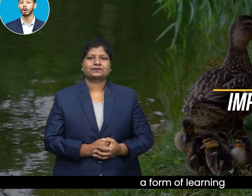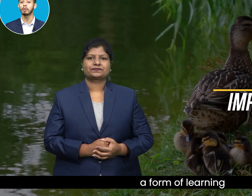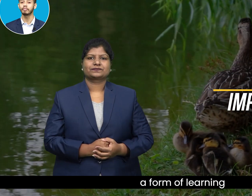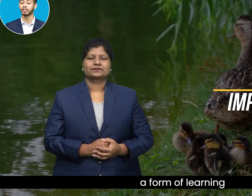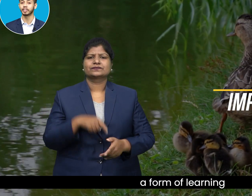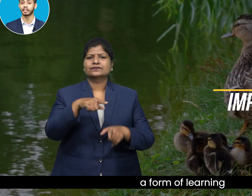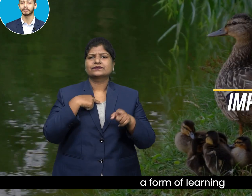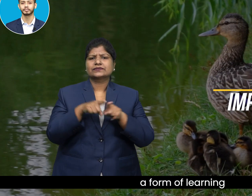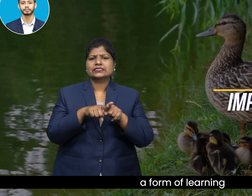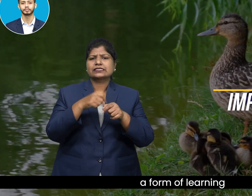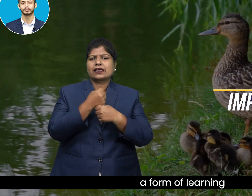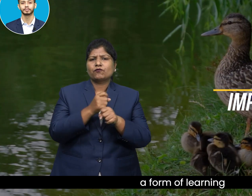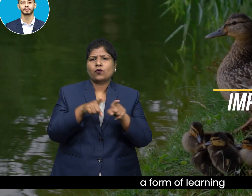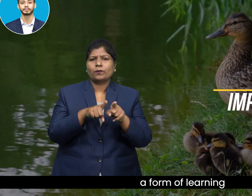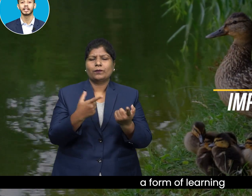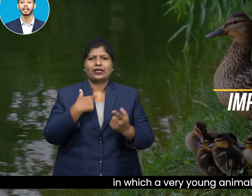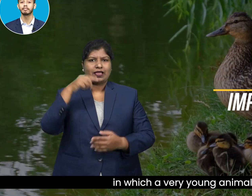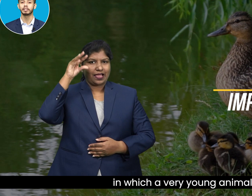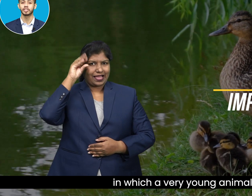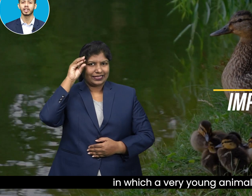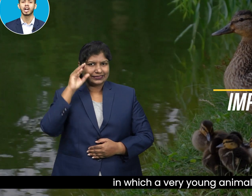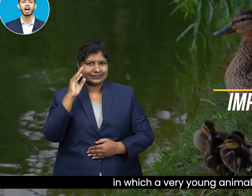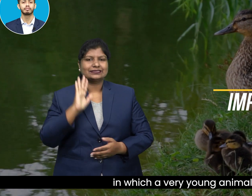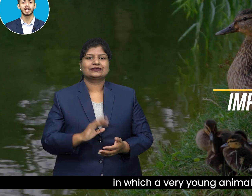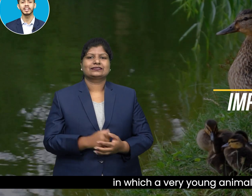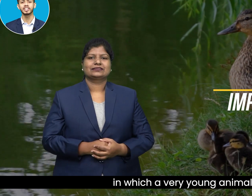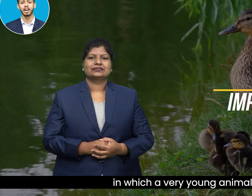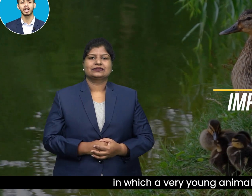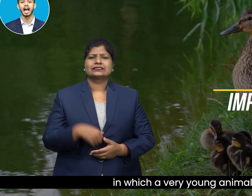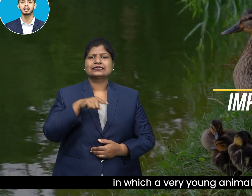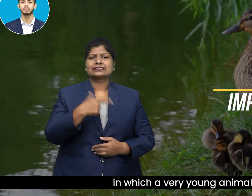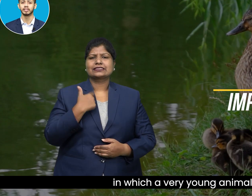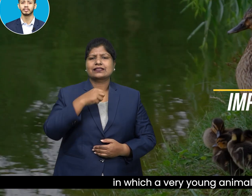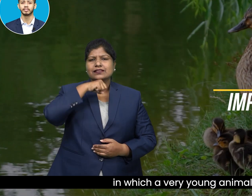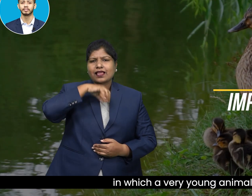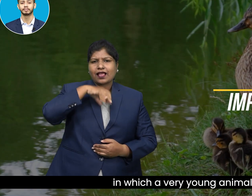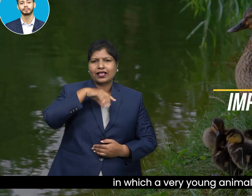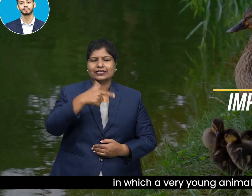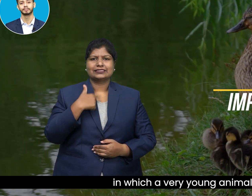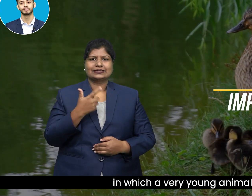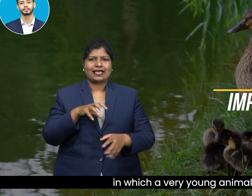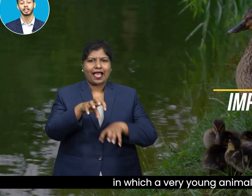A form of learning in which a very young animal